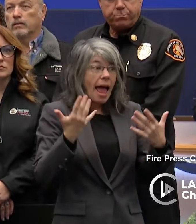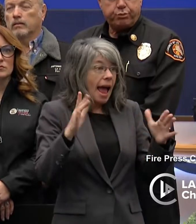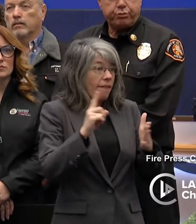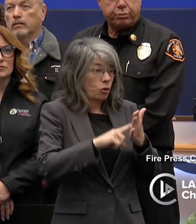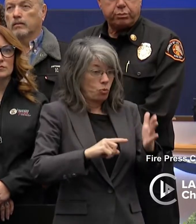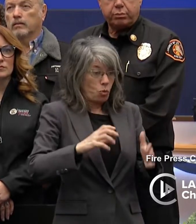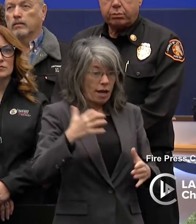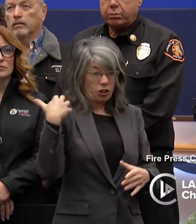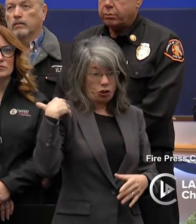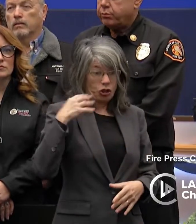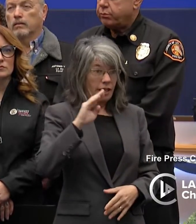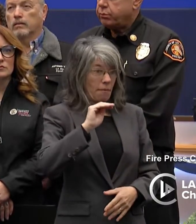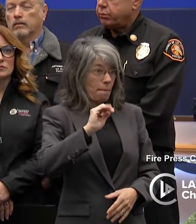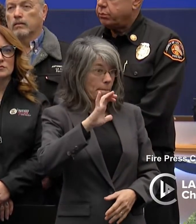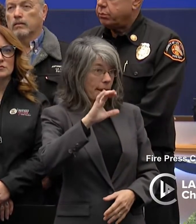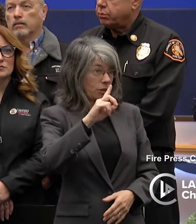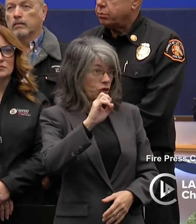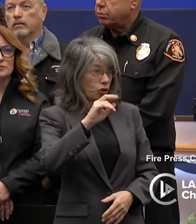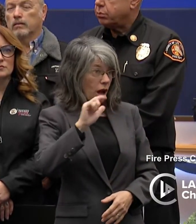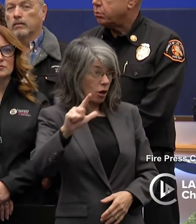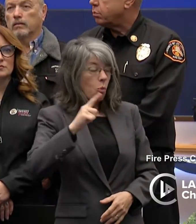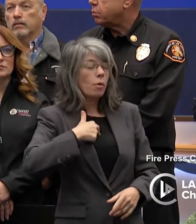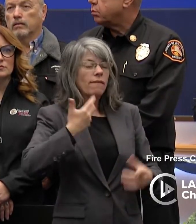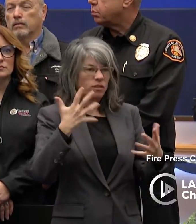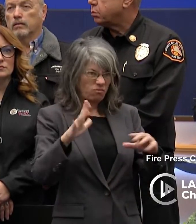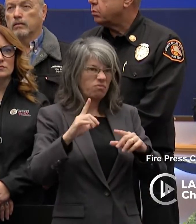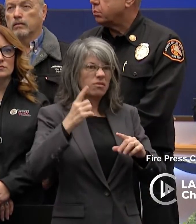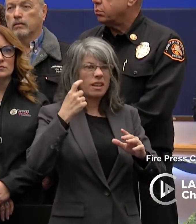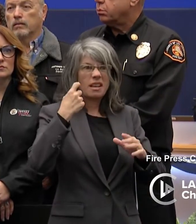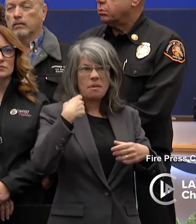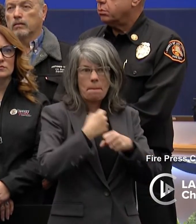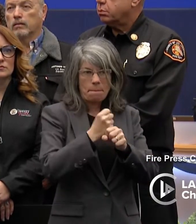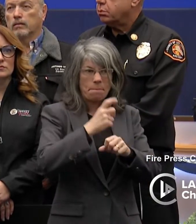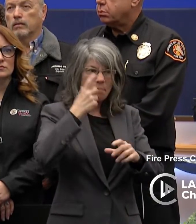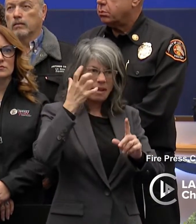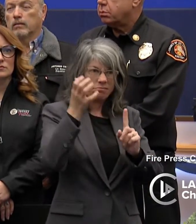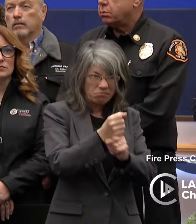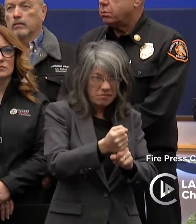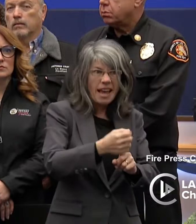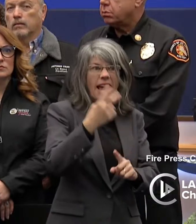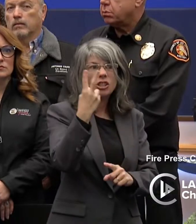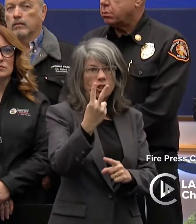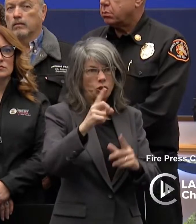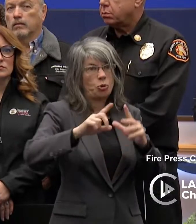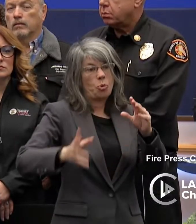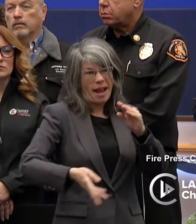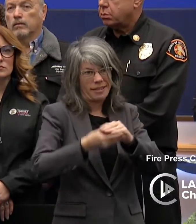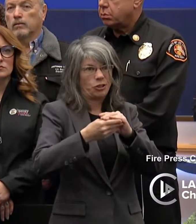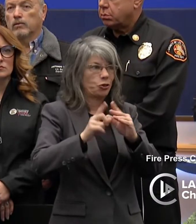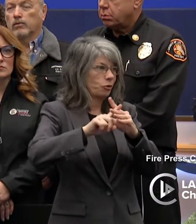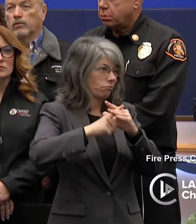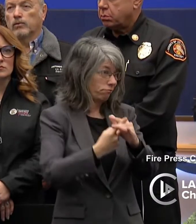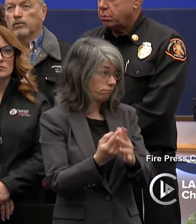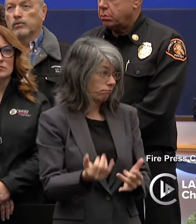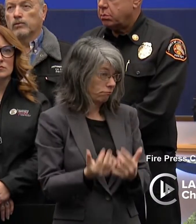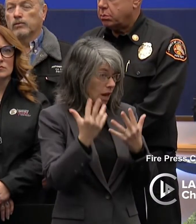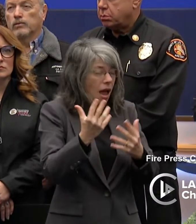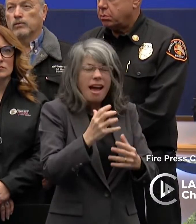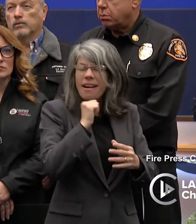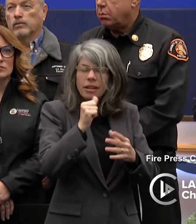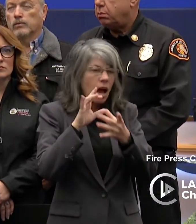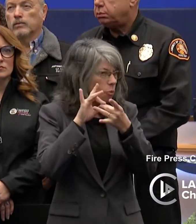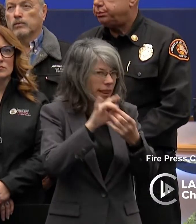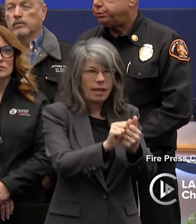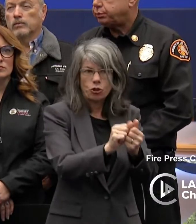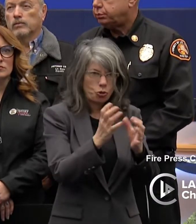Chief McDonald says, we have actually filed charges in 2 additional arson cases. Again, not related to the major